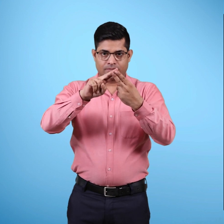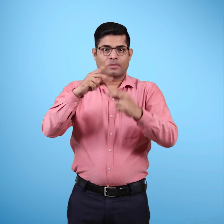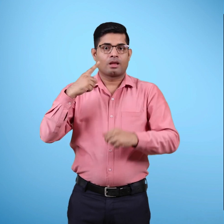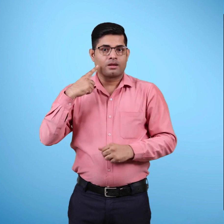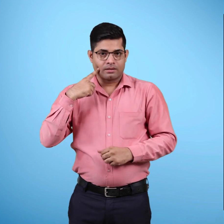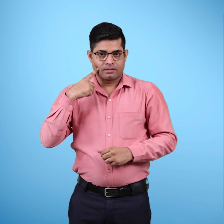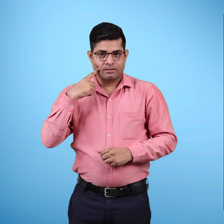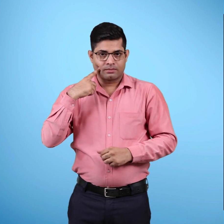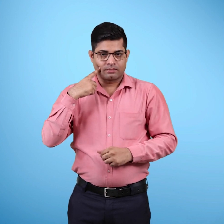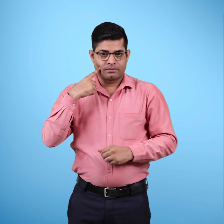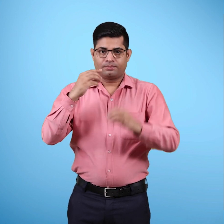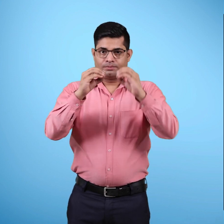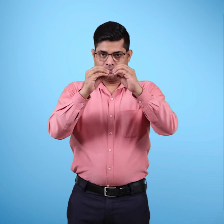fibrous roots.